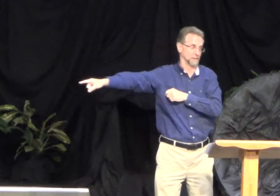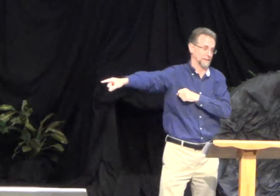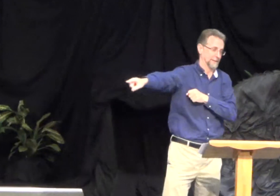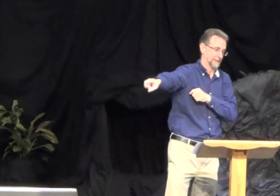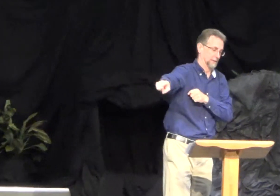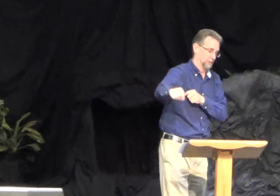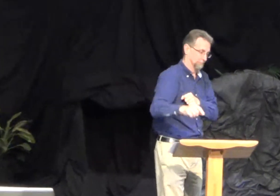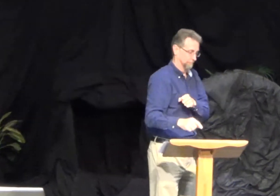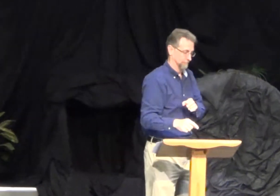business for them.